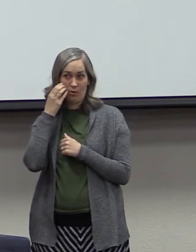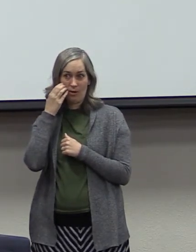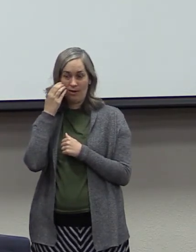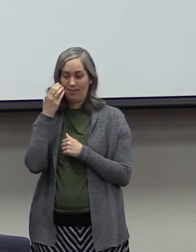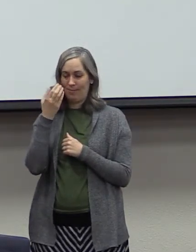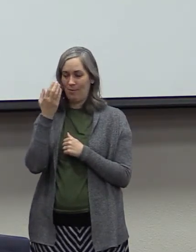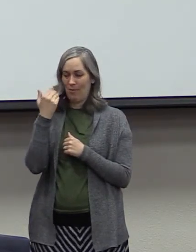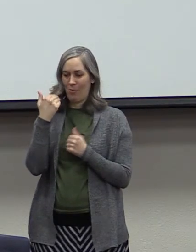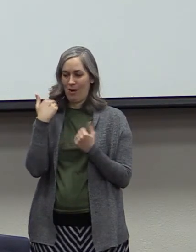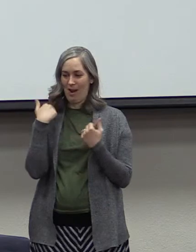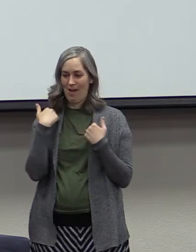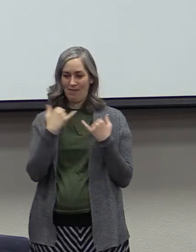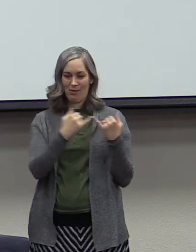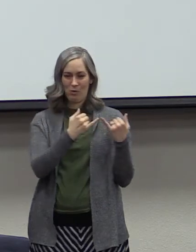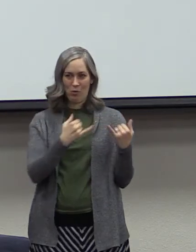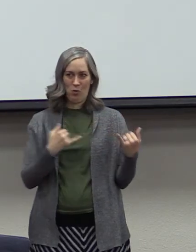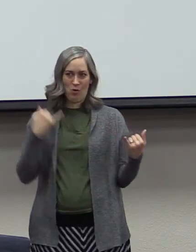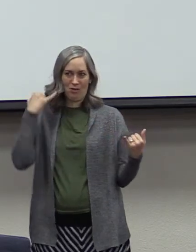with a telephone.